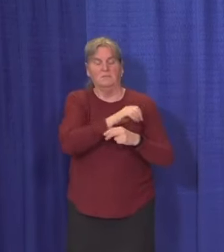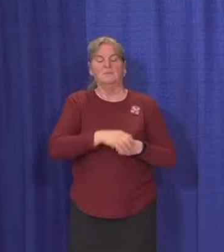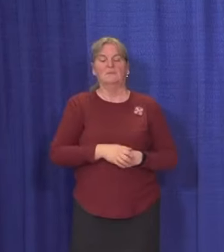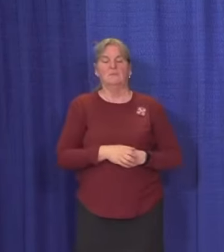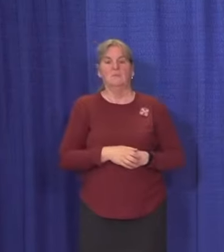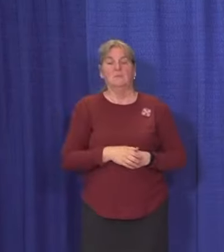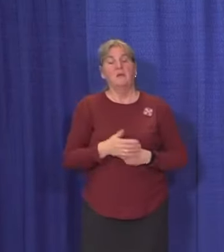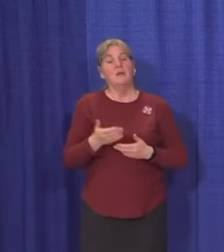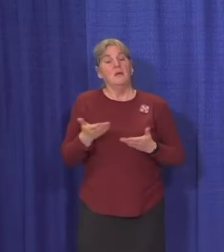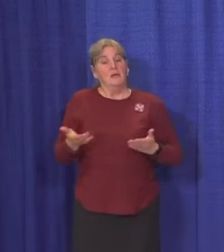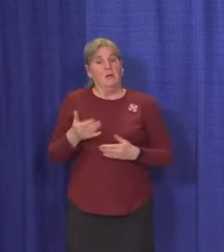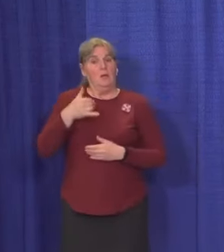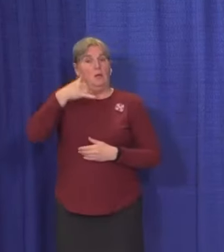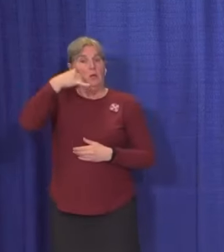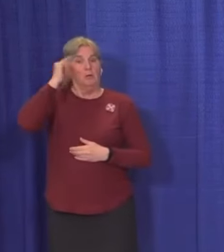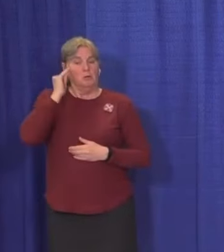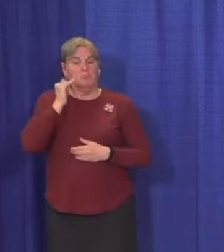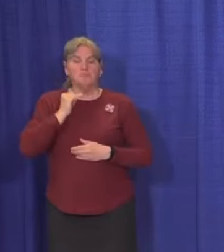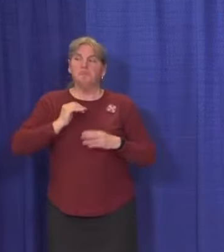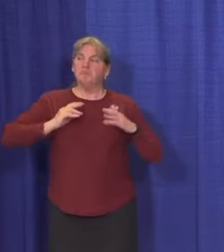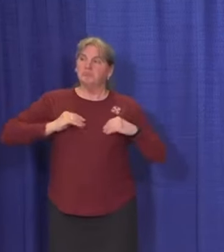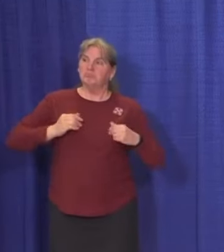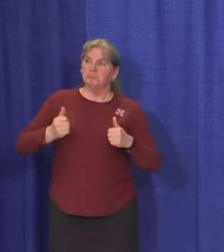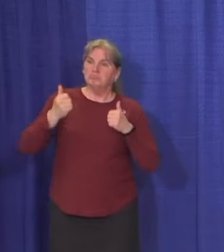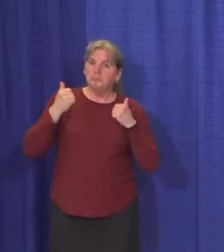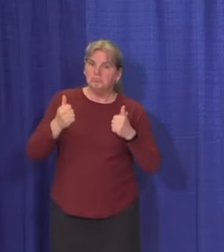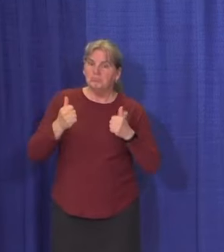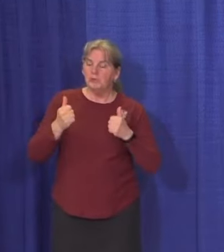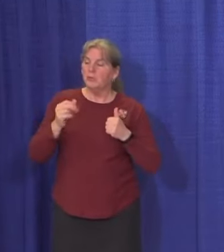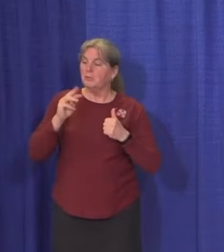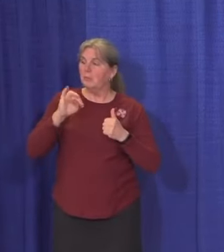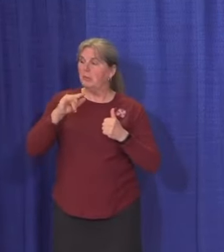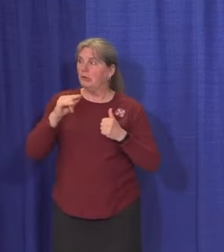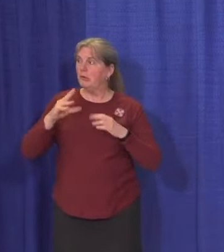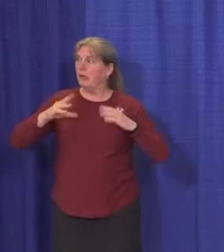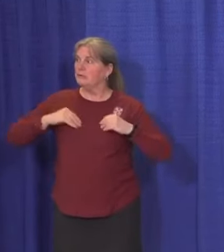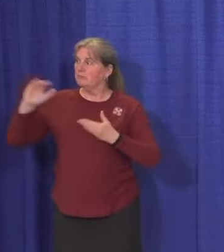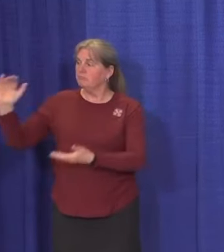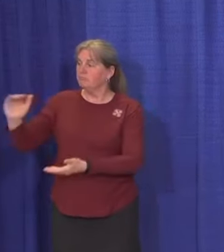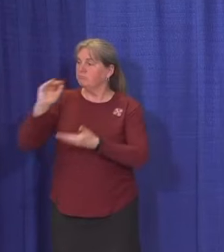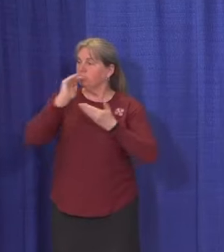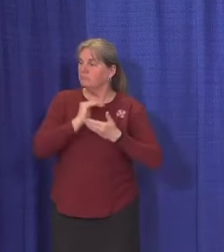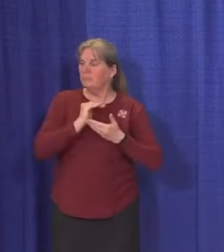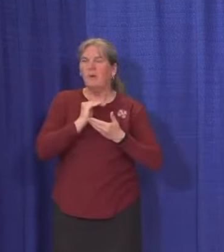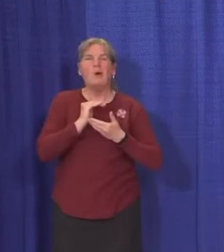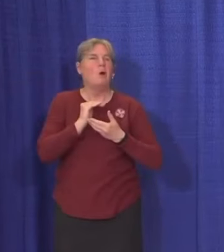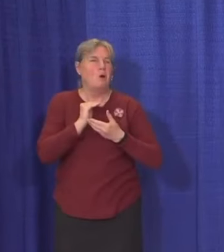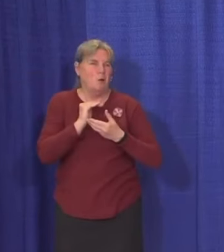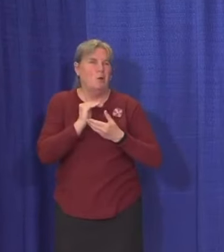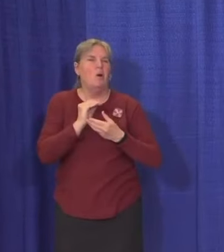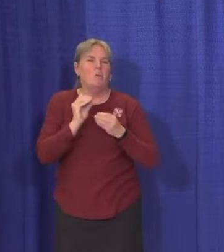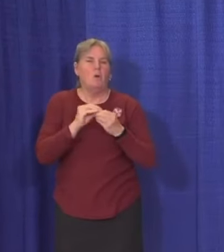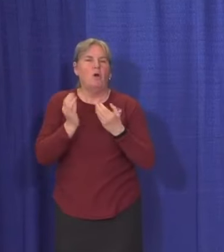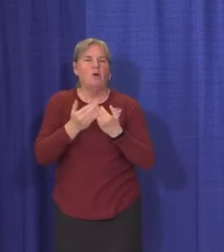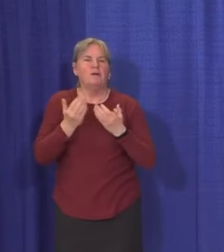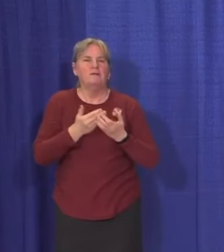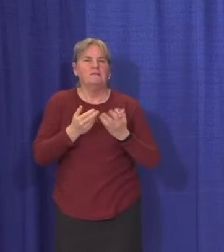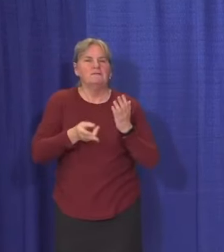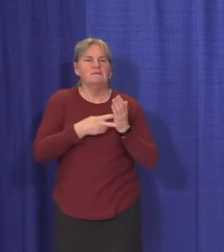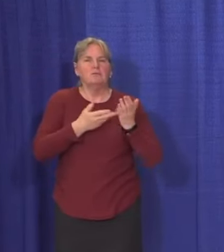in Yukon we were pleased to accept Moderna as a better fit initially for the challenges of moving around the territory when we first began